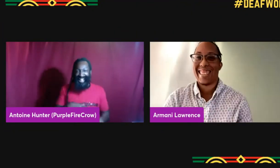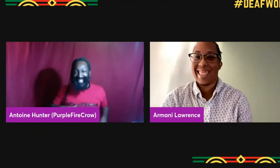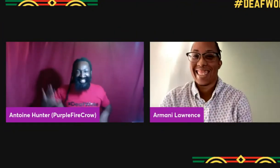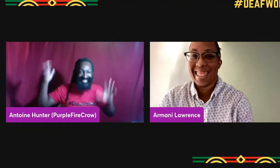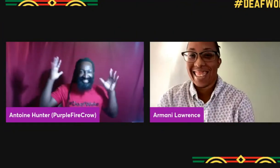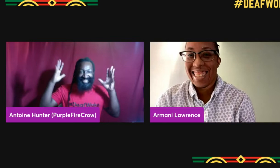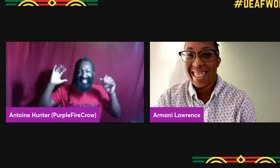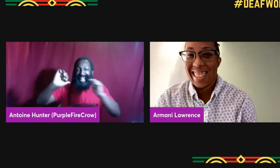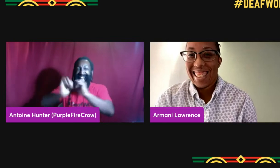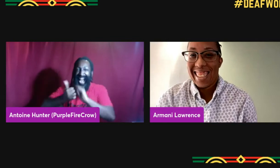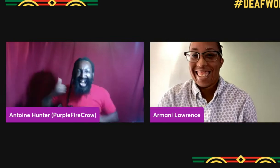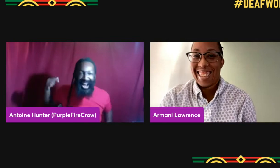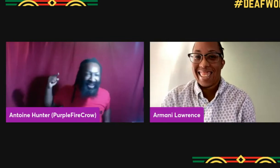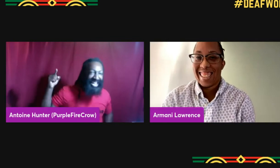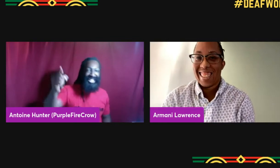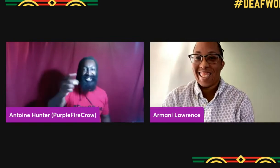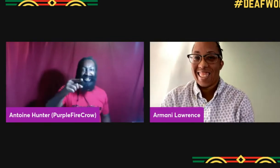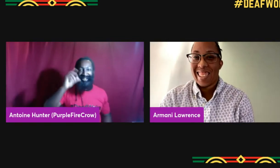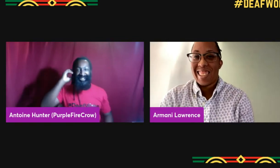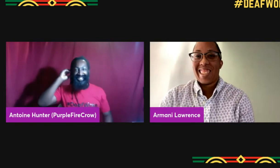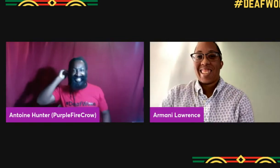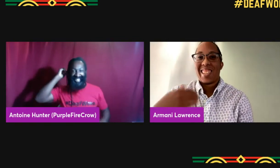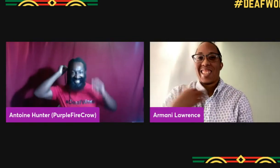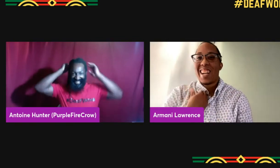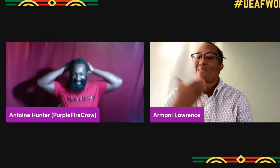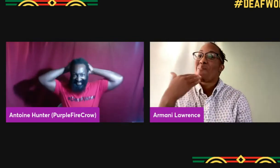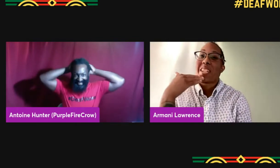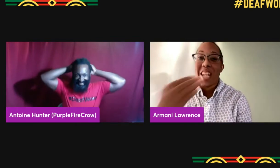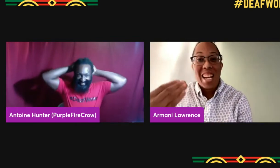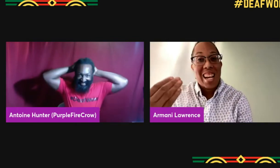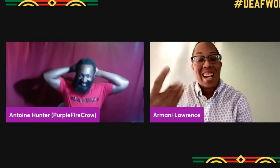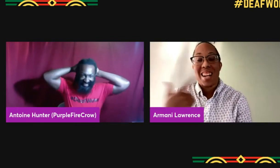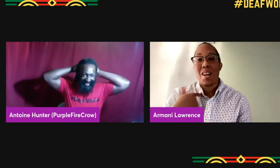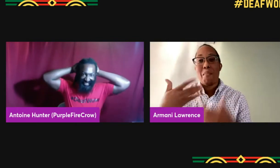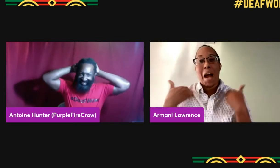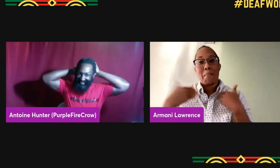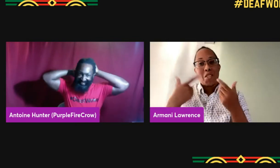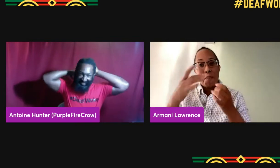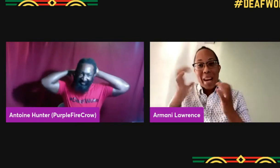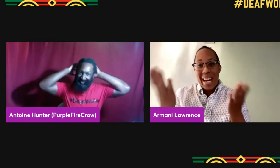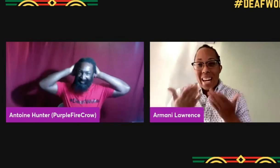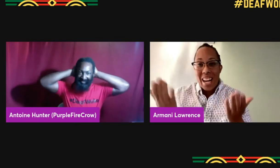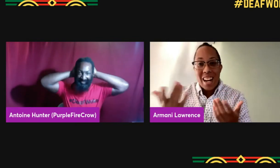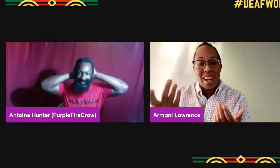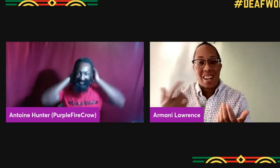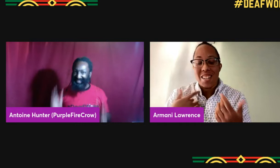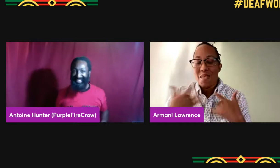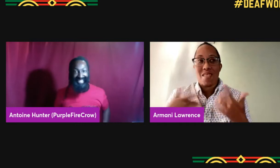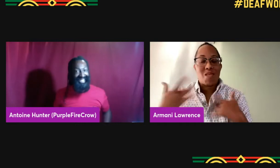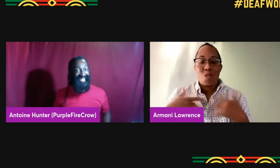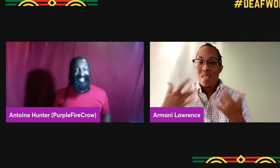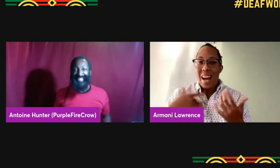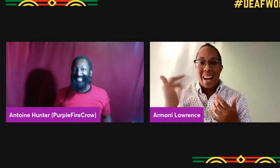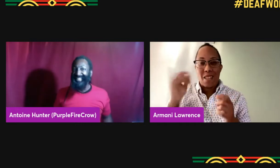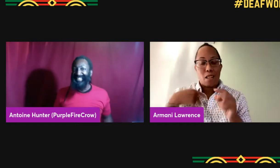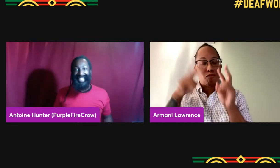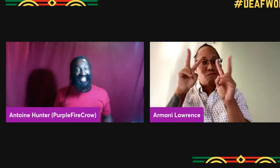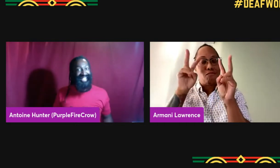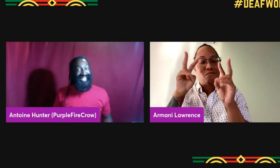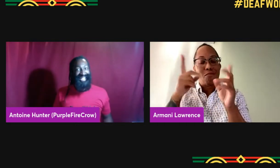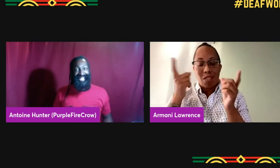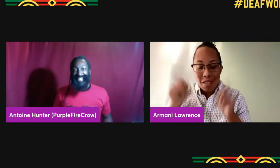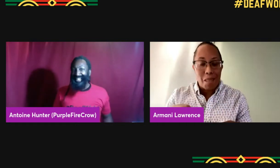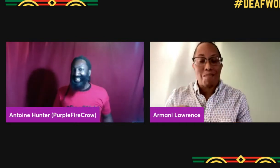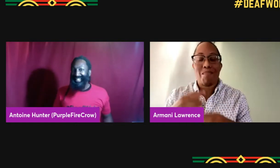Hi there. How are you? How are you? I'm good. I'm very happy to be here.